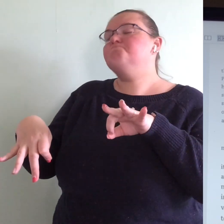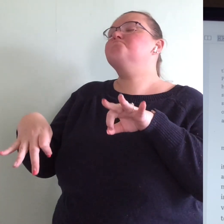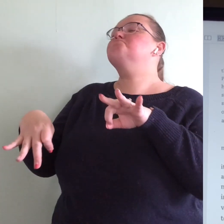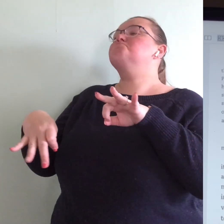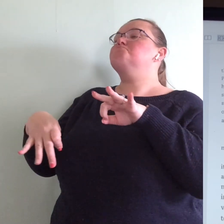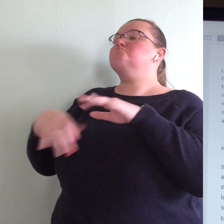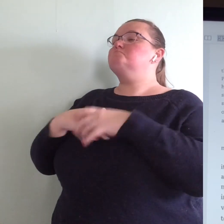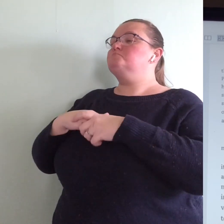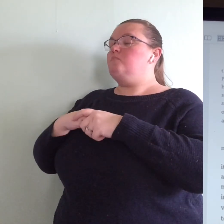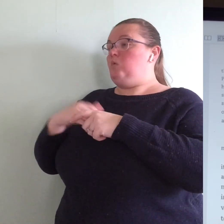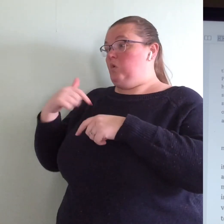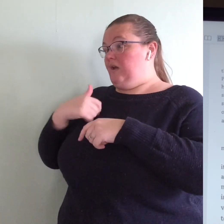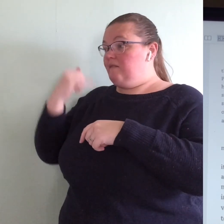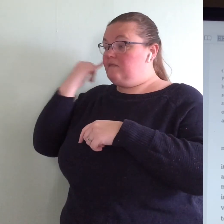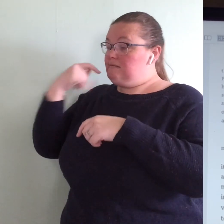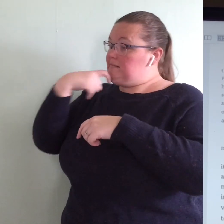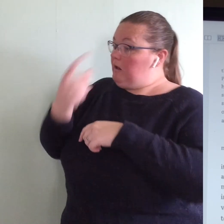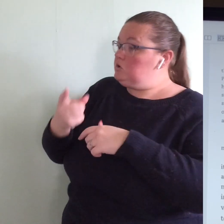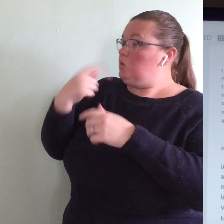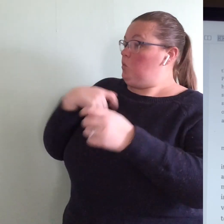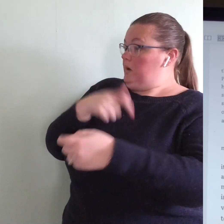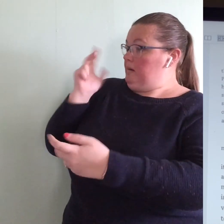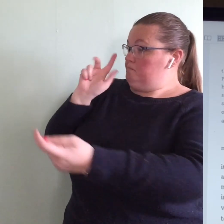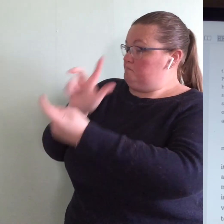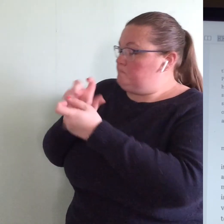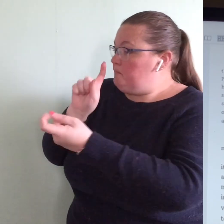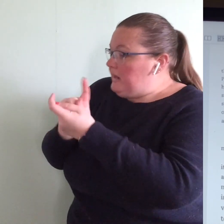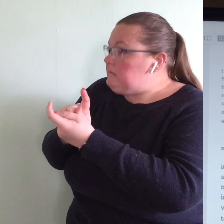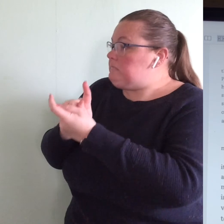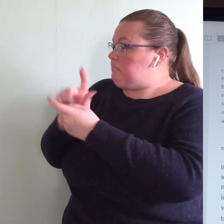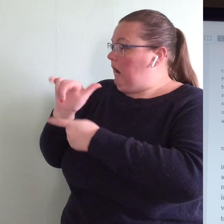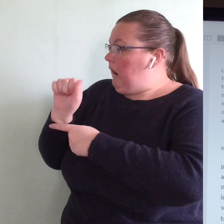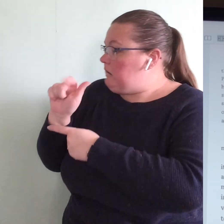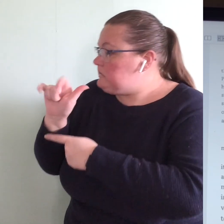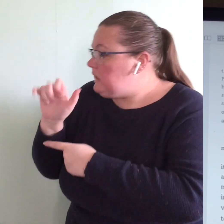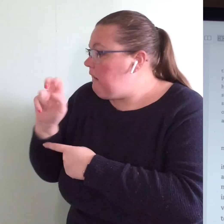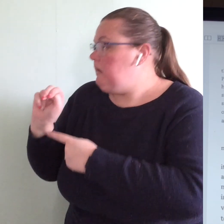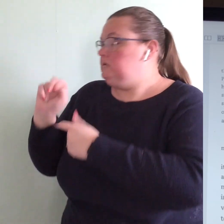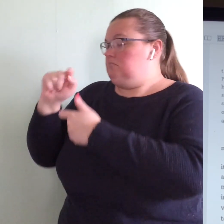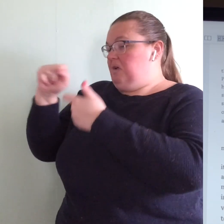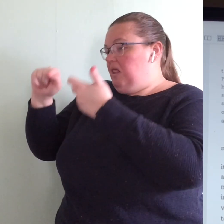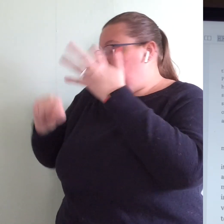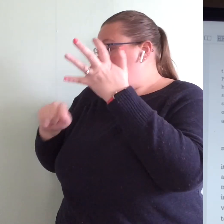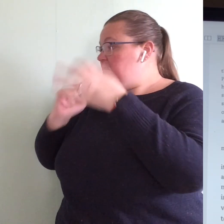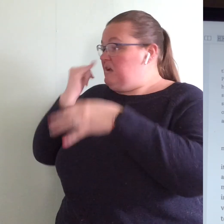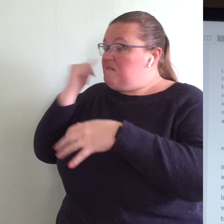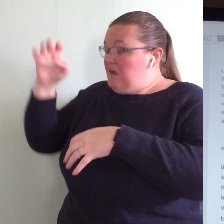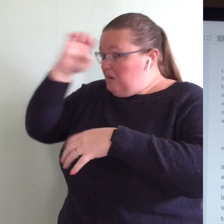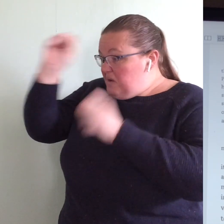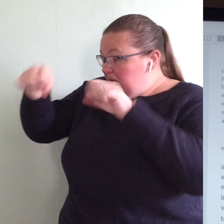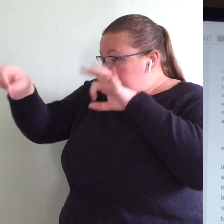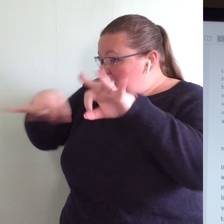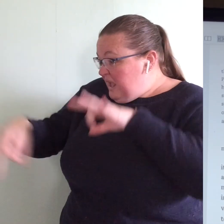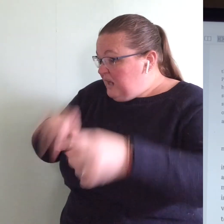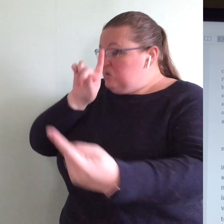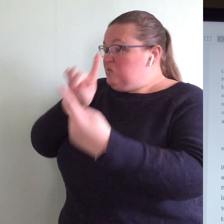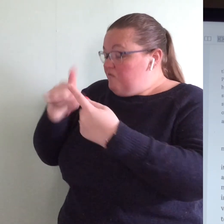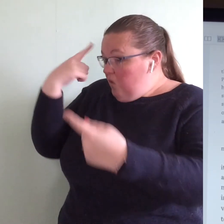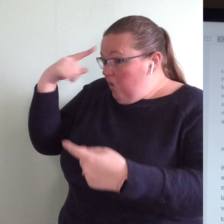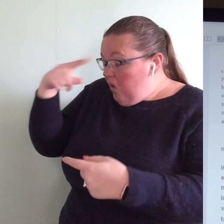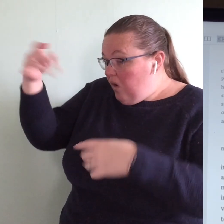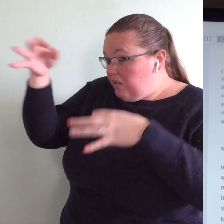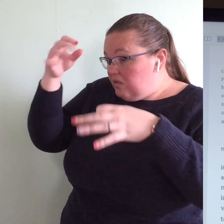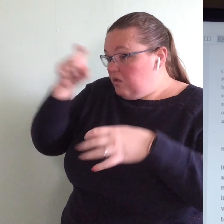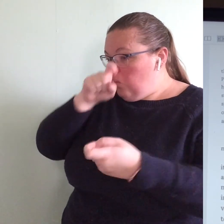Narnia, or that we are meeting him, or will be quite off her guard as far as that is concerned. I don't remember him